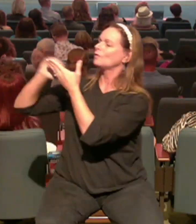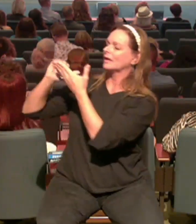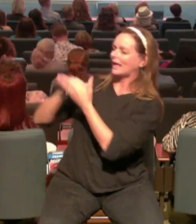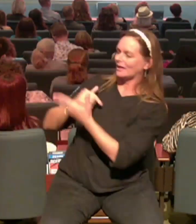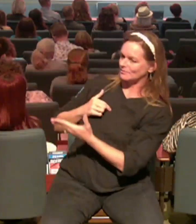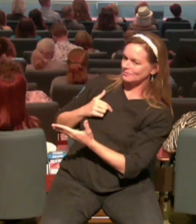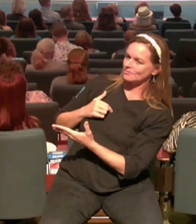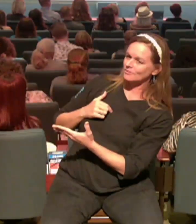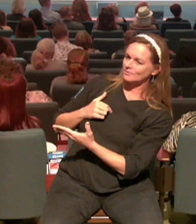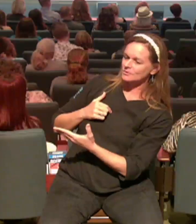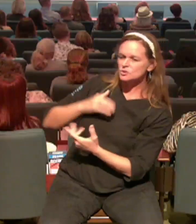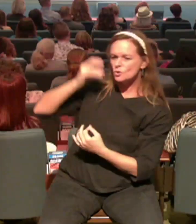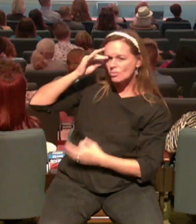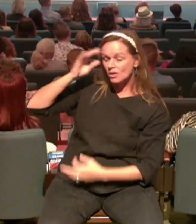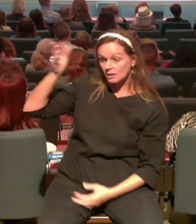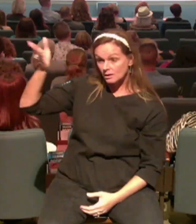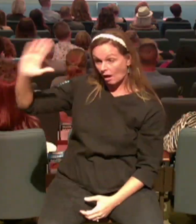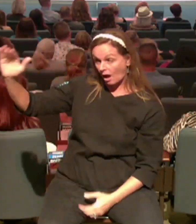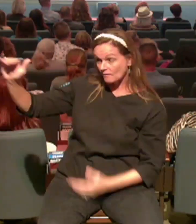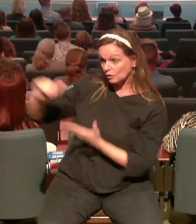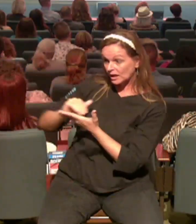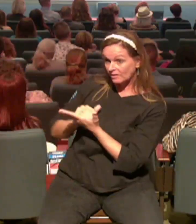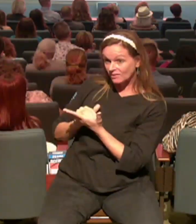you. Completely.